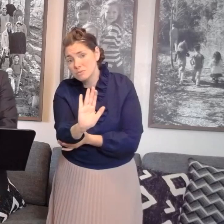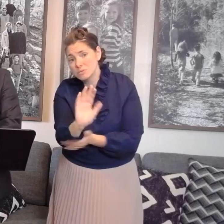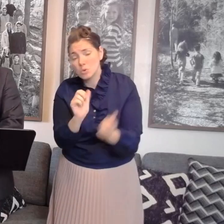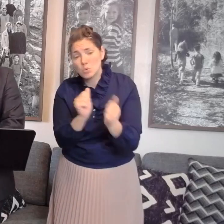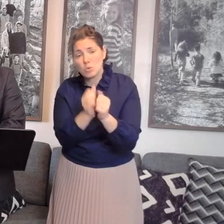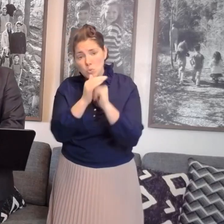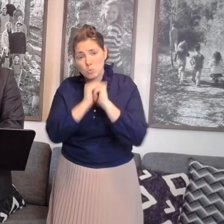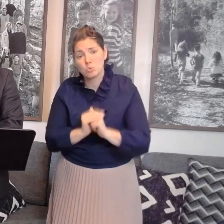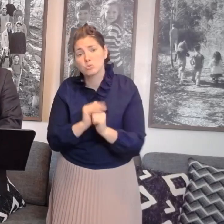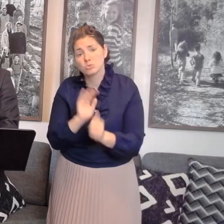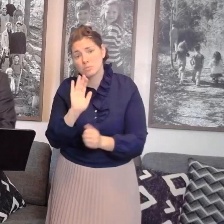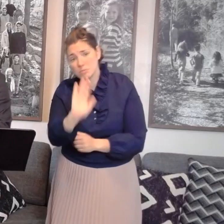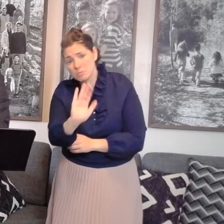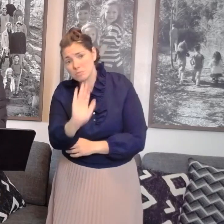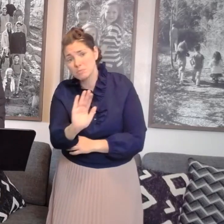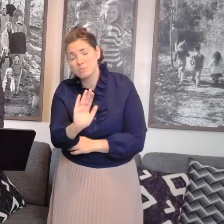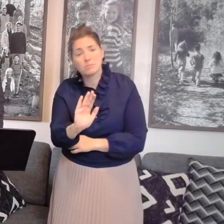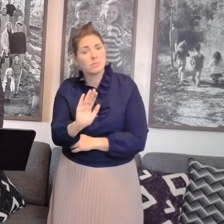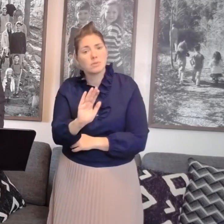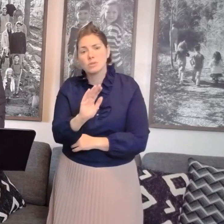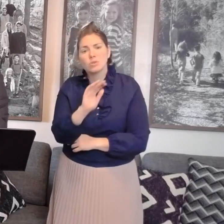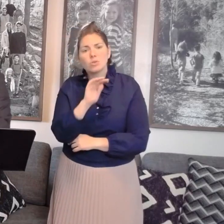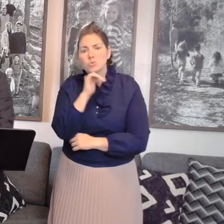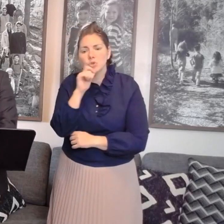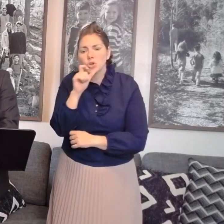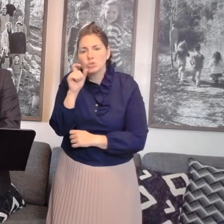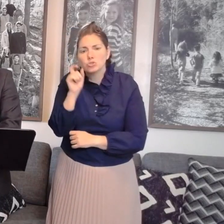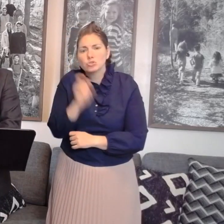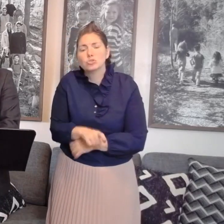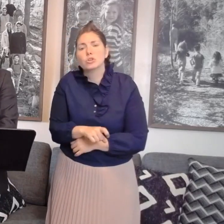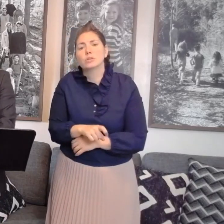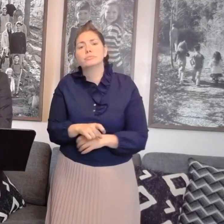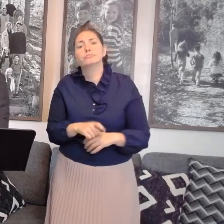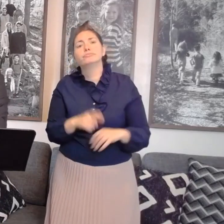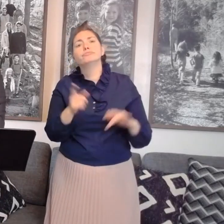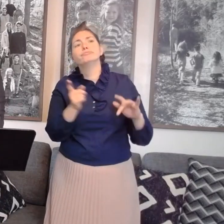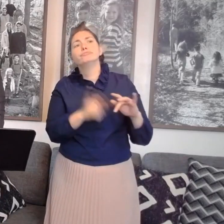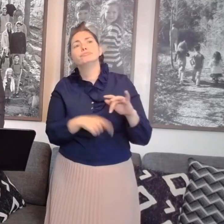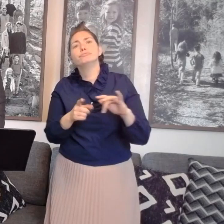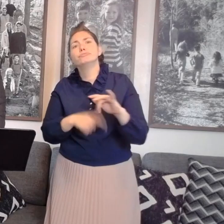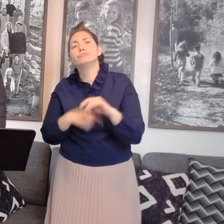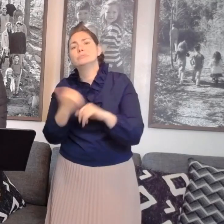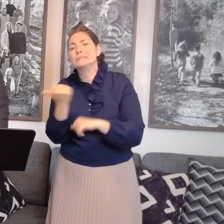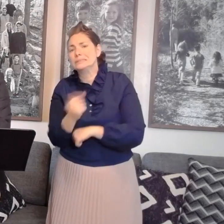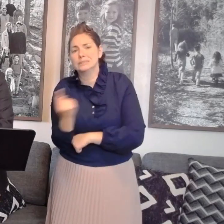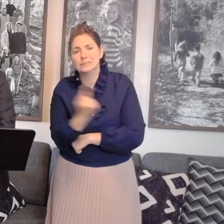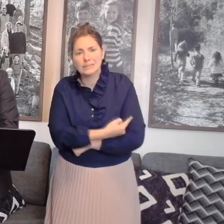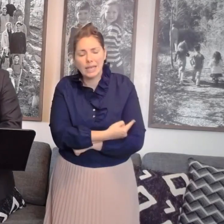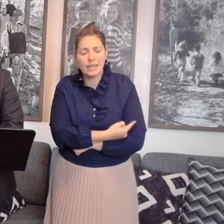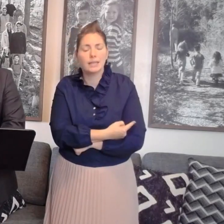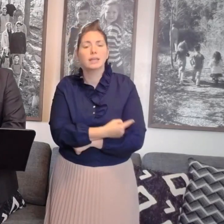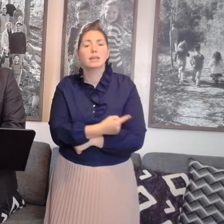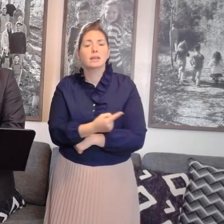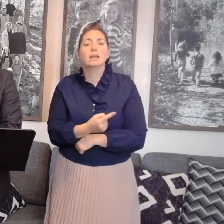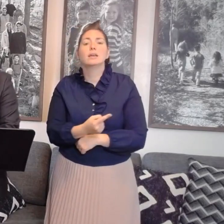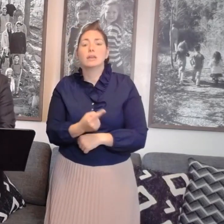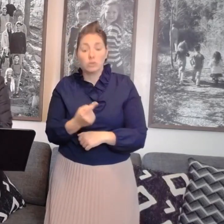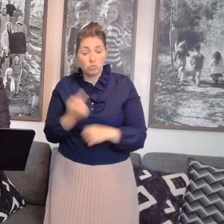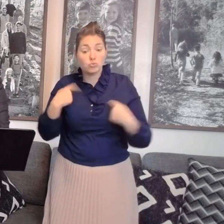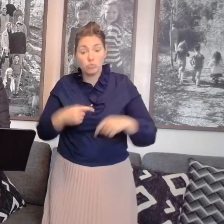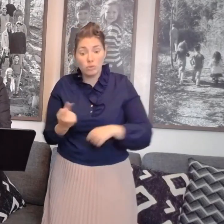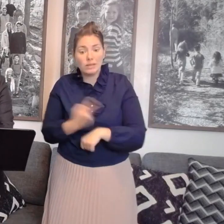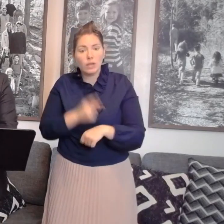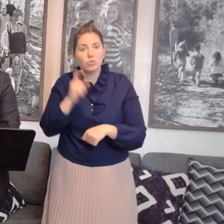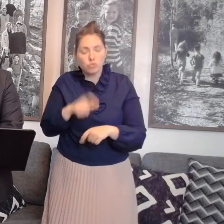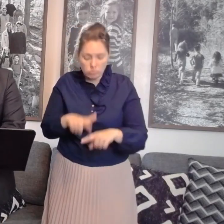your worship. There ought not a day go by that you don't stop somewhere in the course of your day,